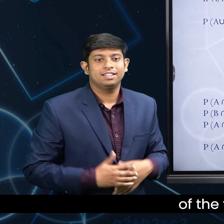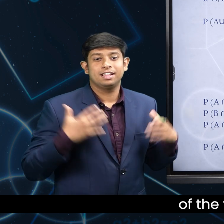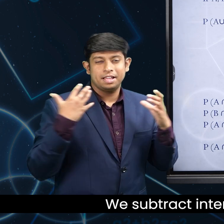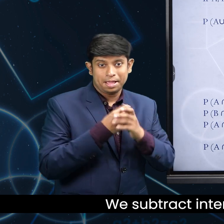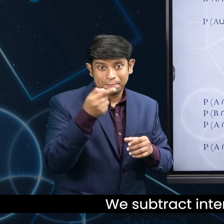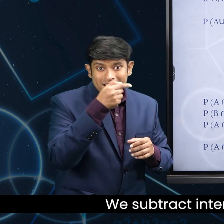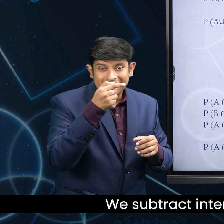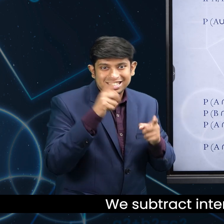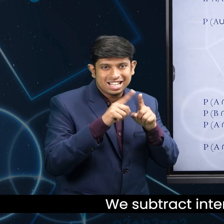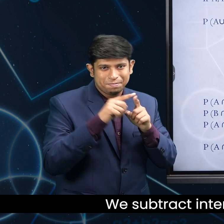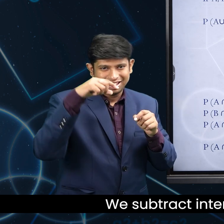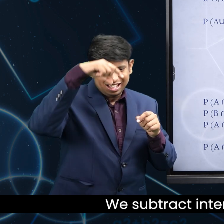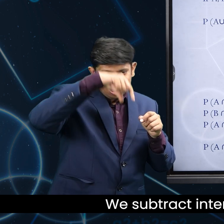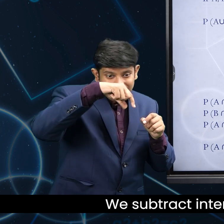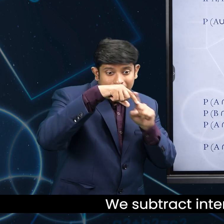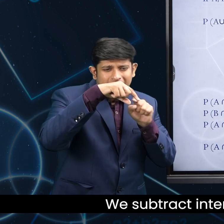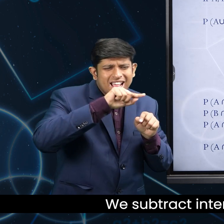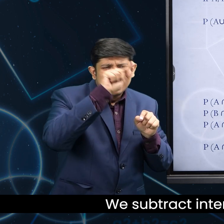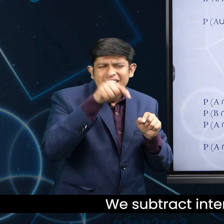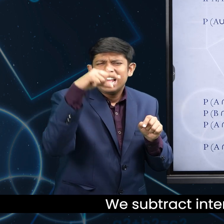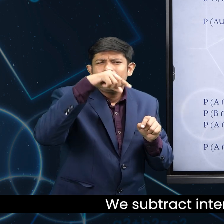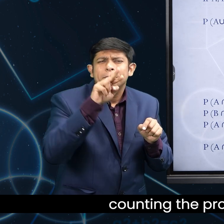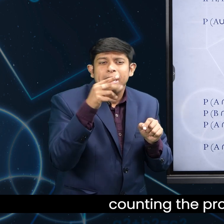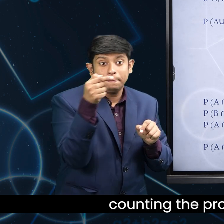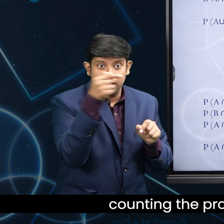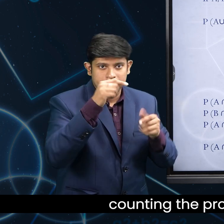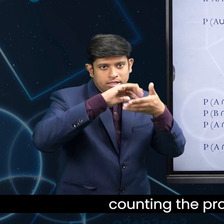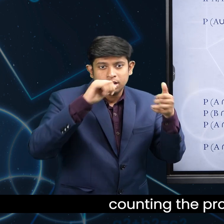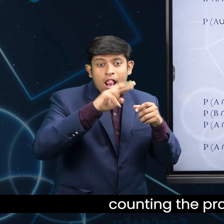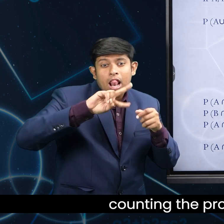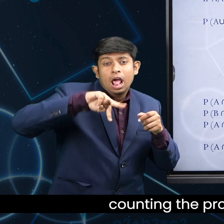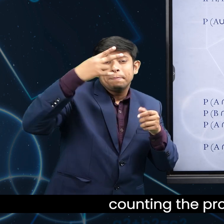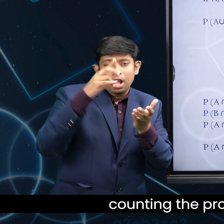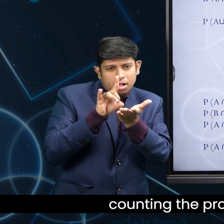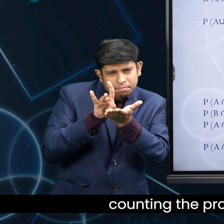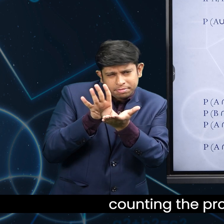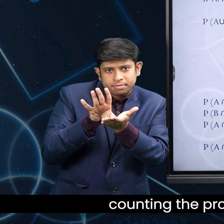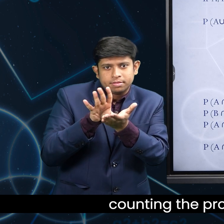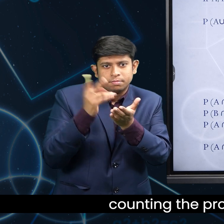We subtract intersection of events to avoid double counting the probability of both events occurring.